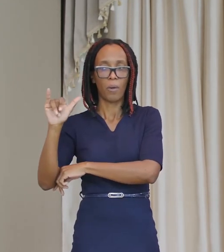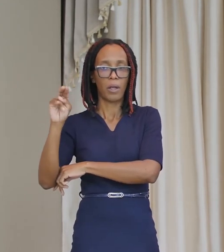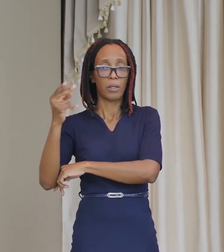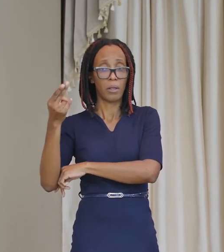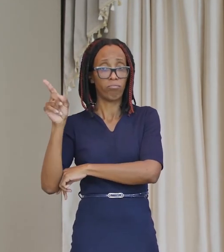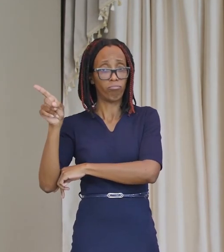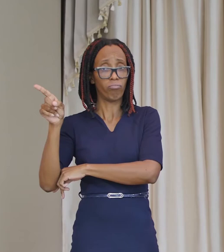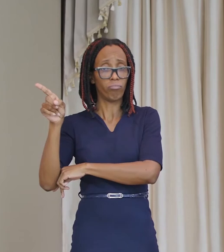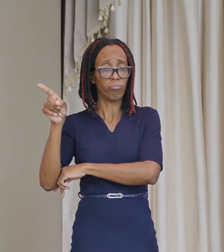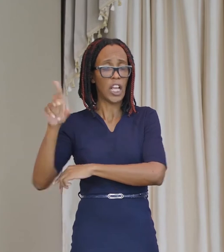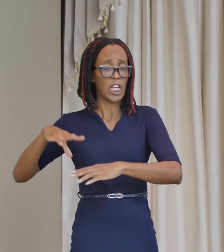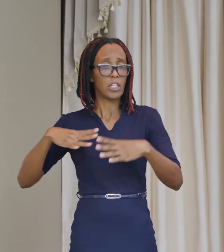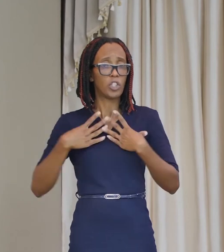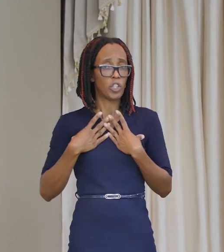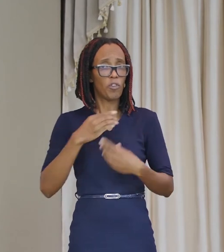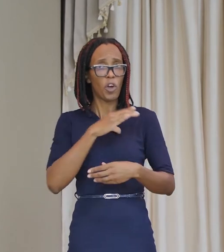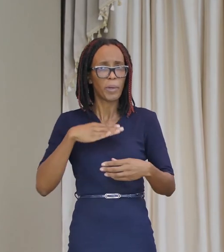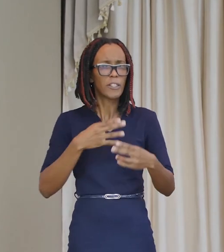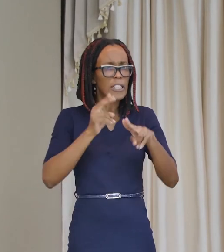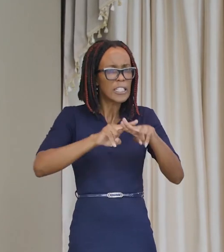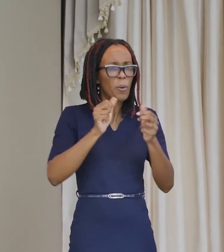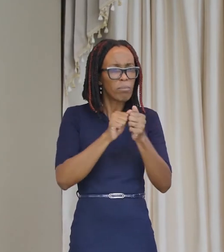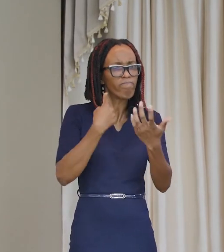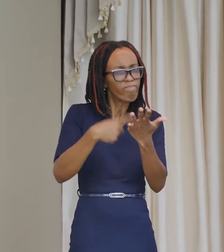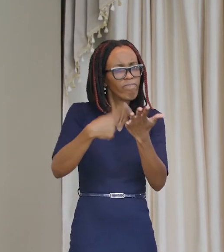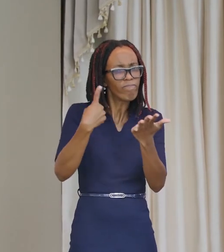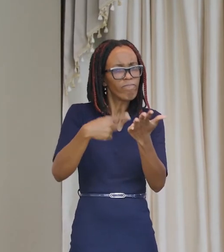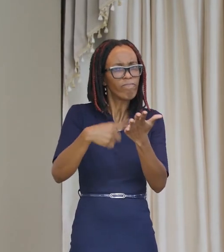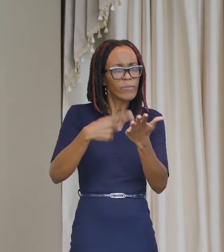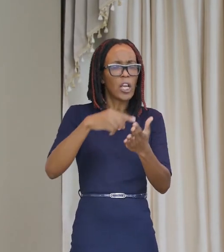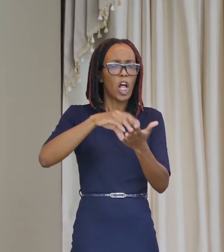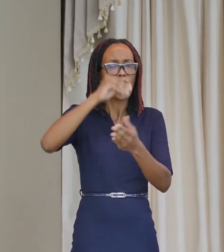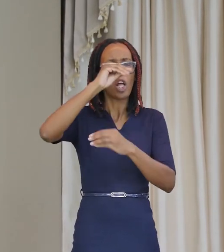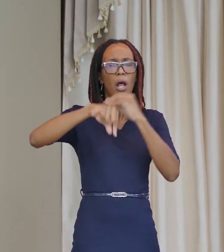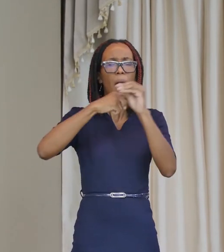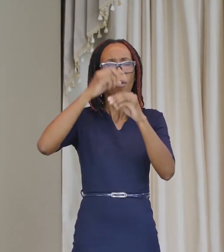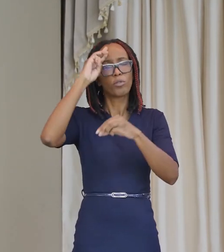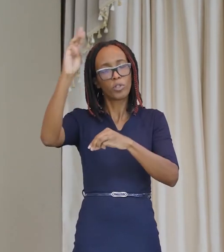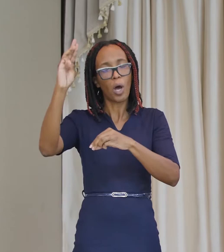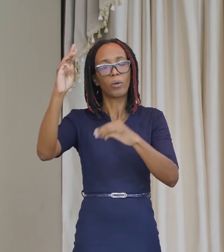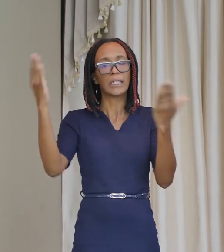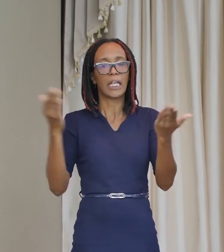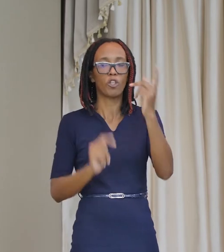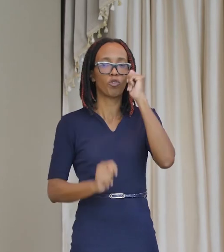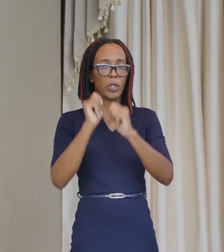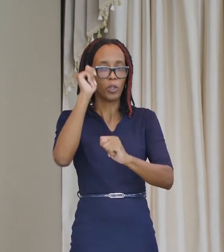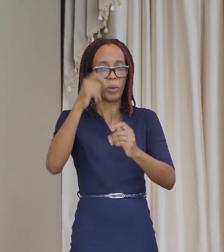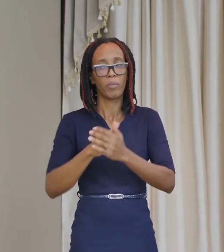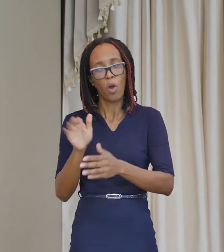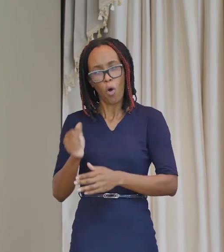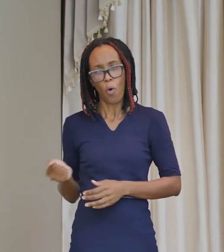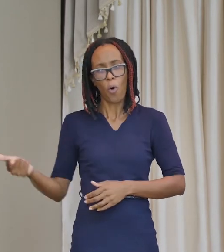with whom I would spend many hours learning about the early days of the Scout movement. May their